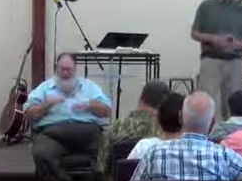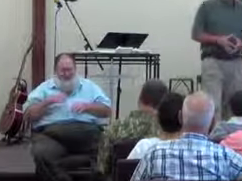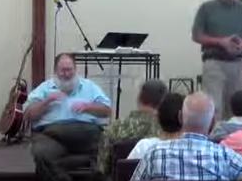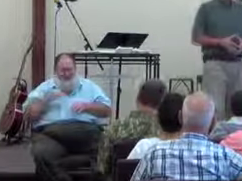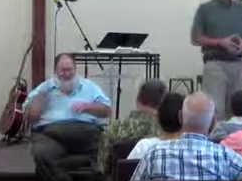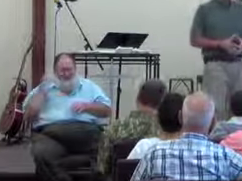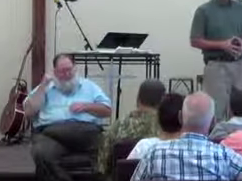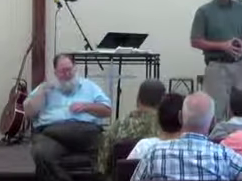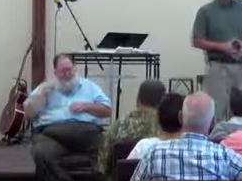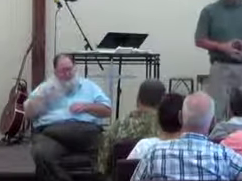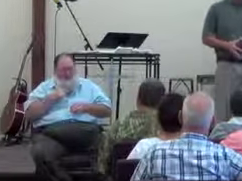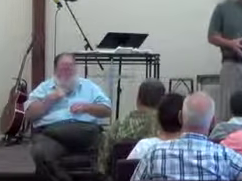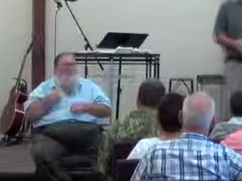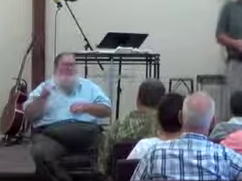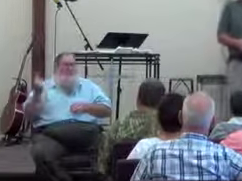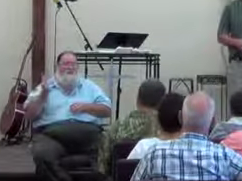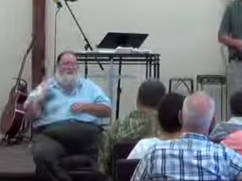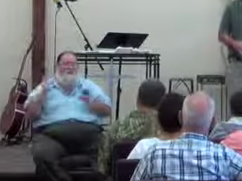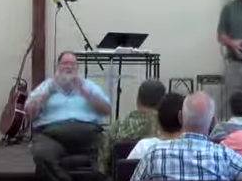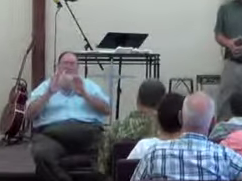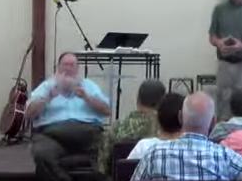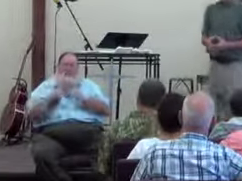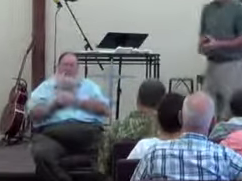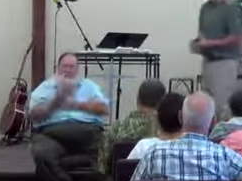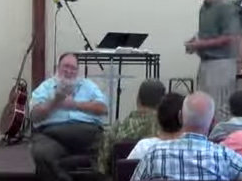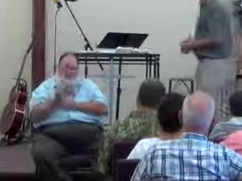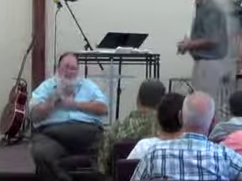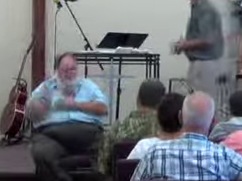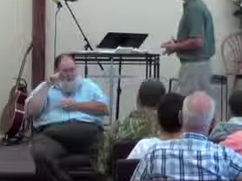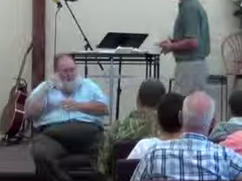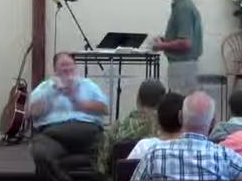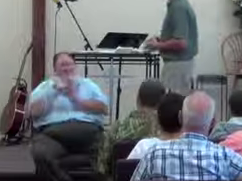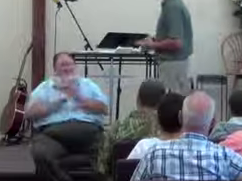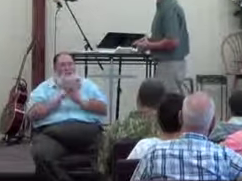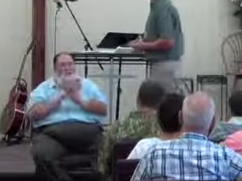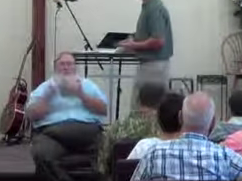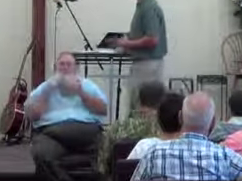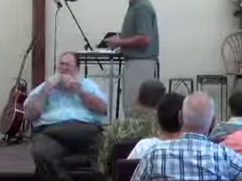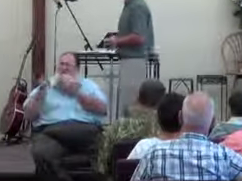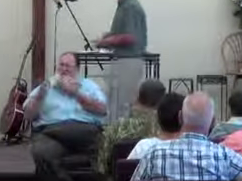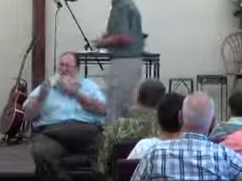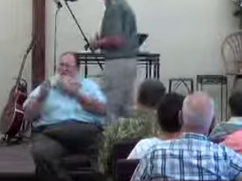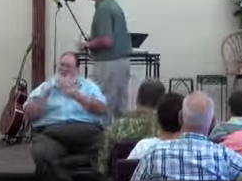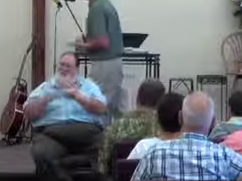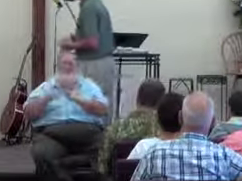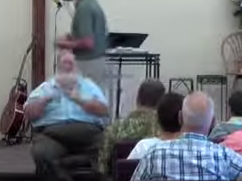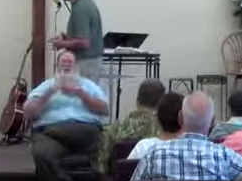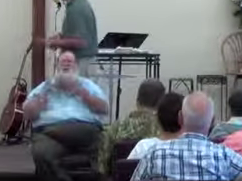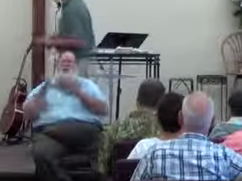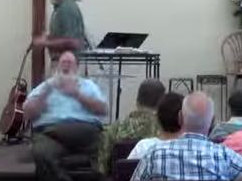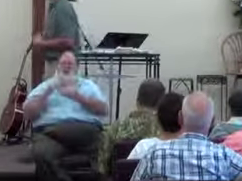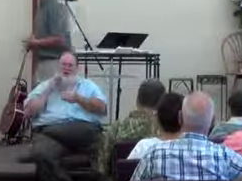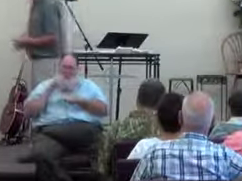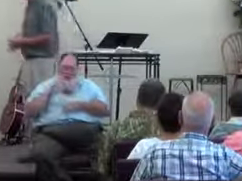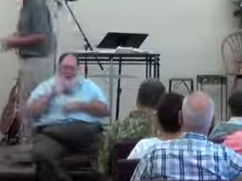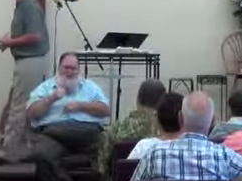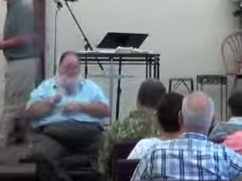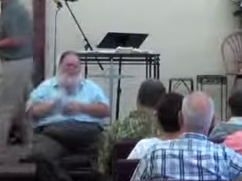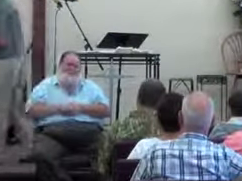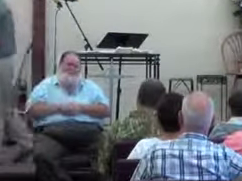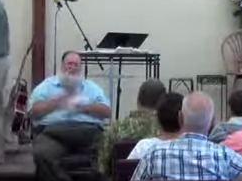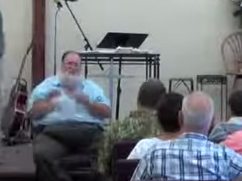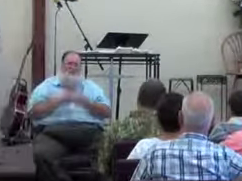every morning we wake up, maybe every night we go to sleep, thank you, God, for this. But too many times we focus